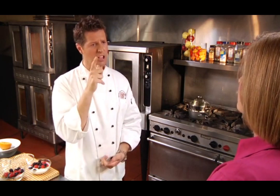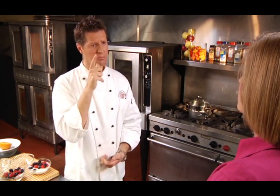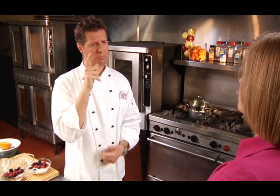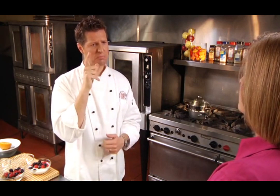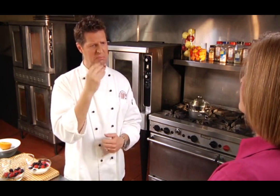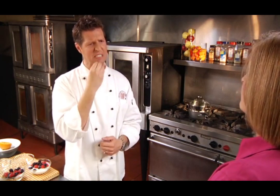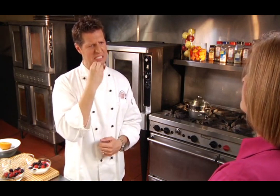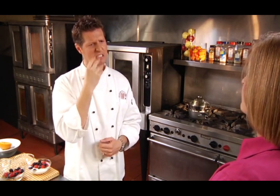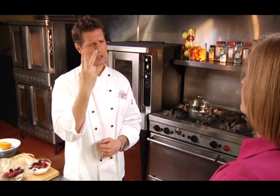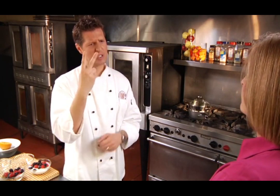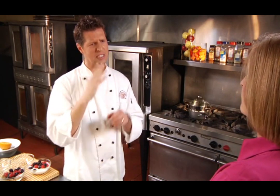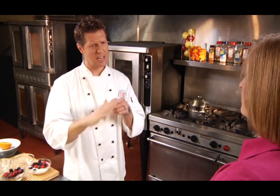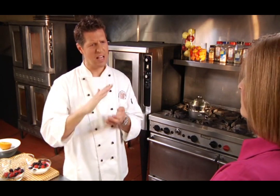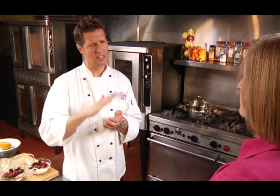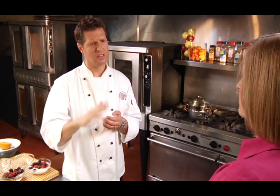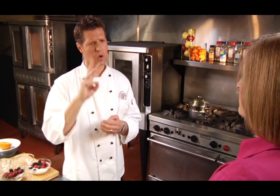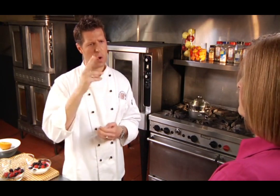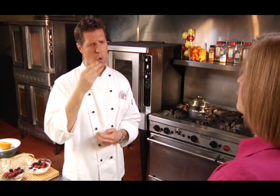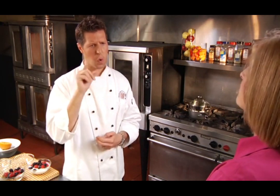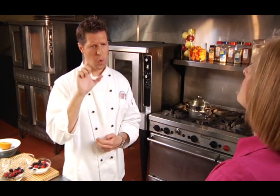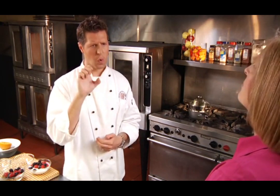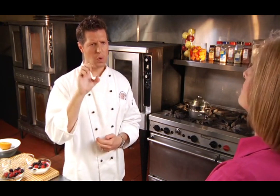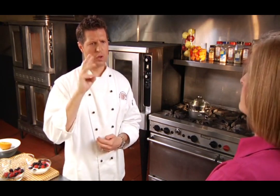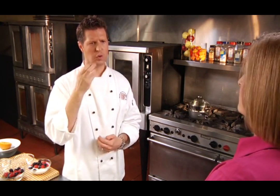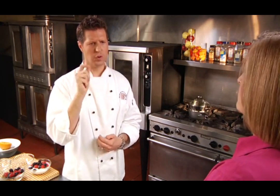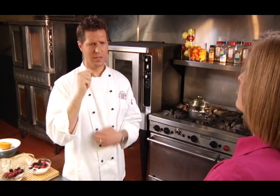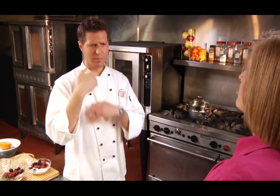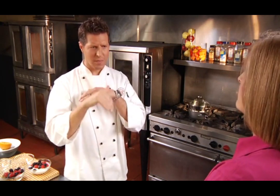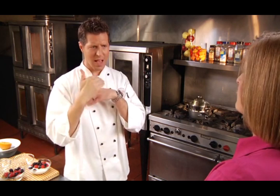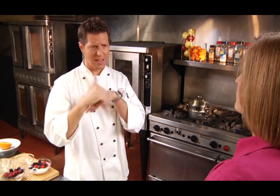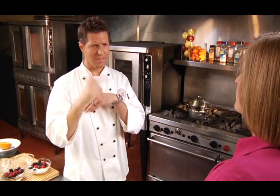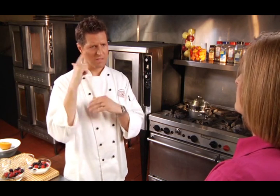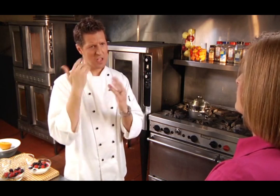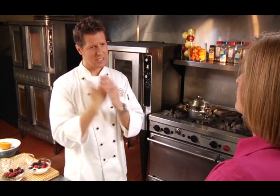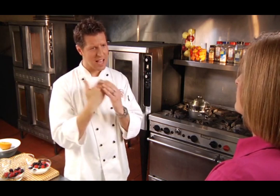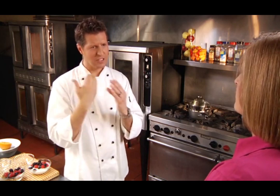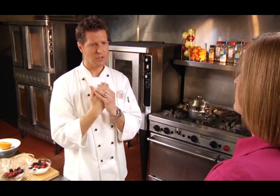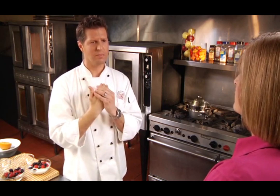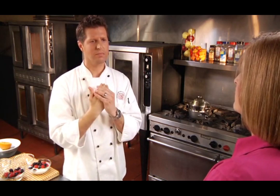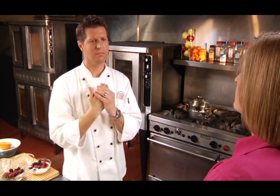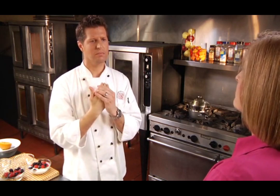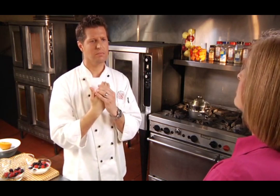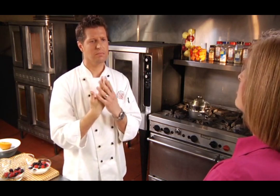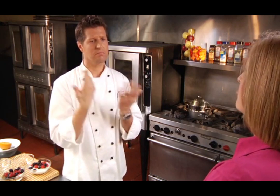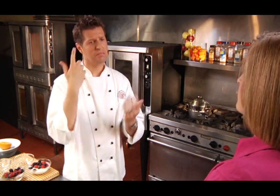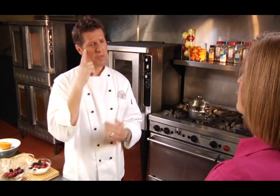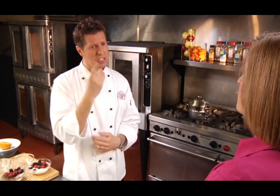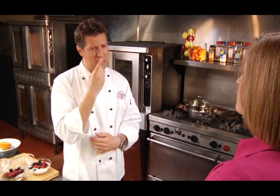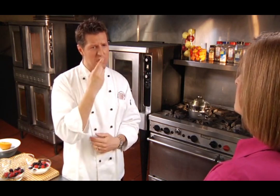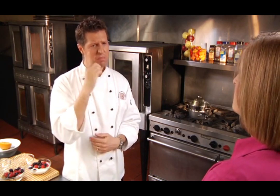2 slices of whole wheat bread for the sandwich at lunch, and 1 cup of brown rice for dinner.